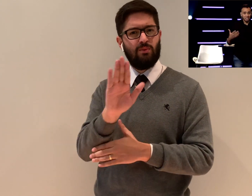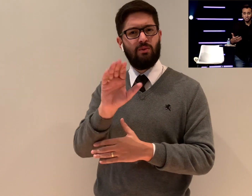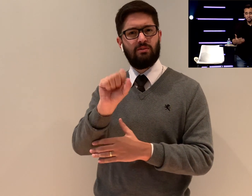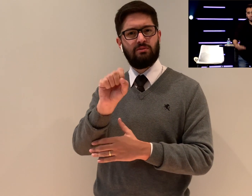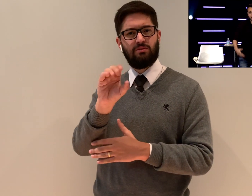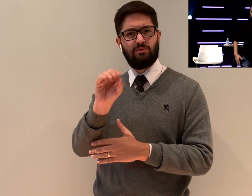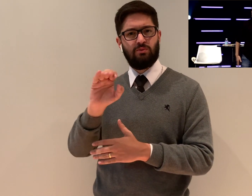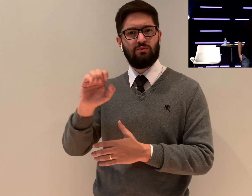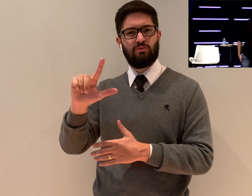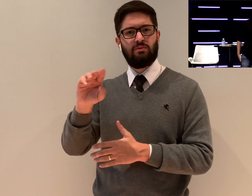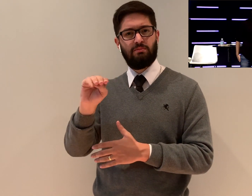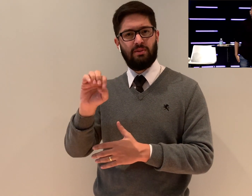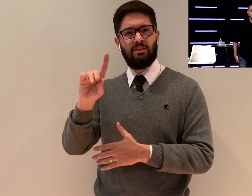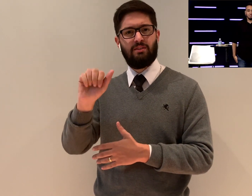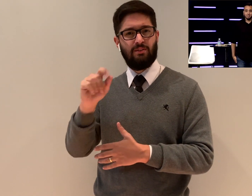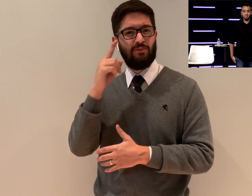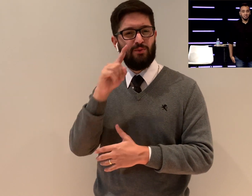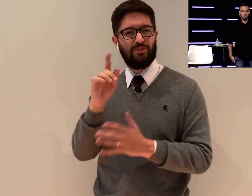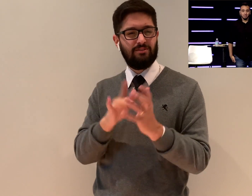for Jesus.